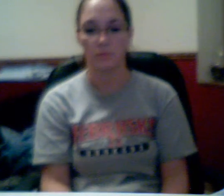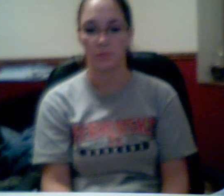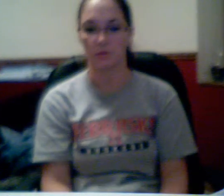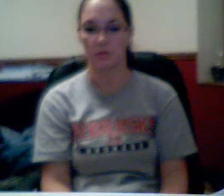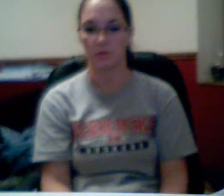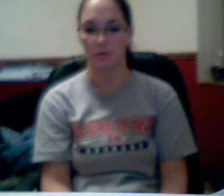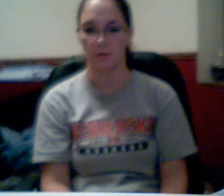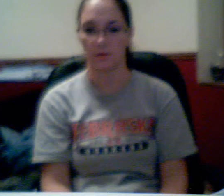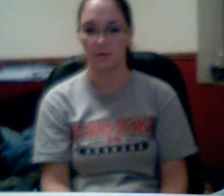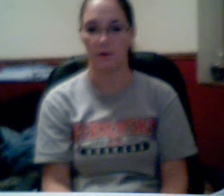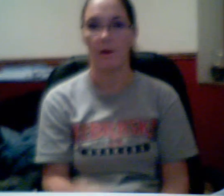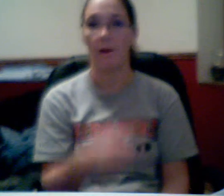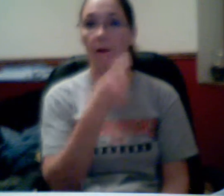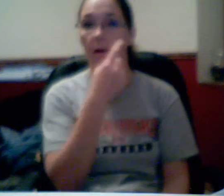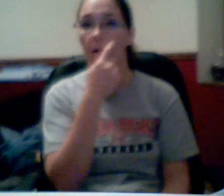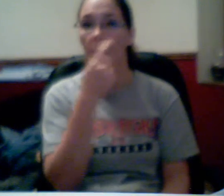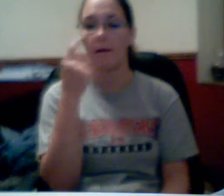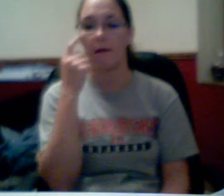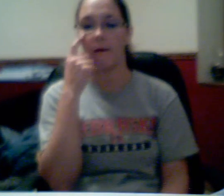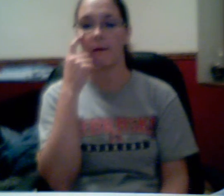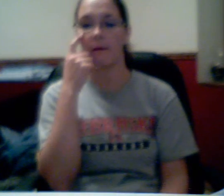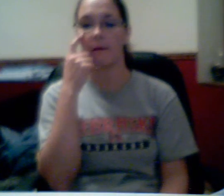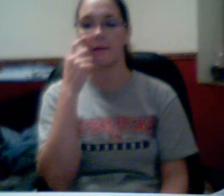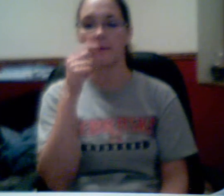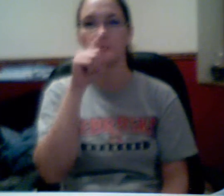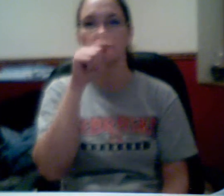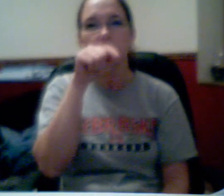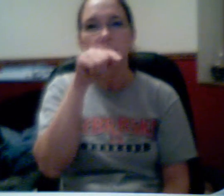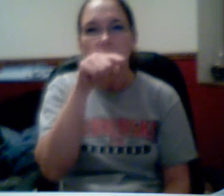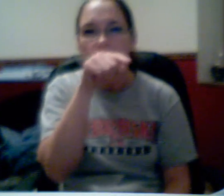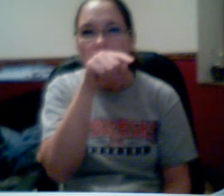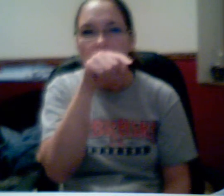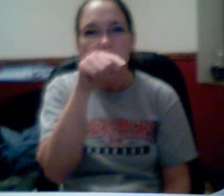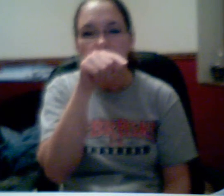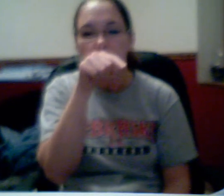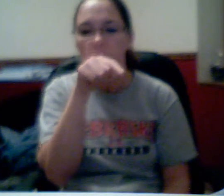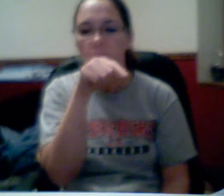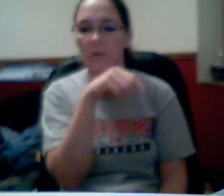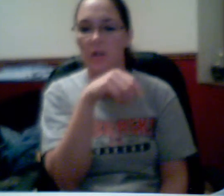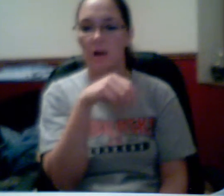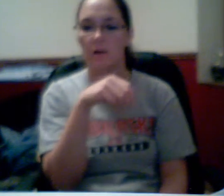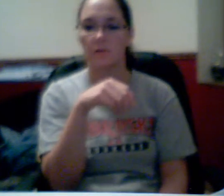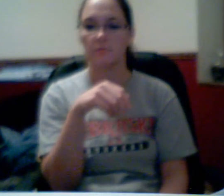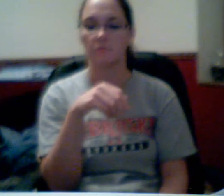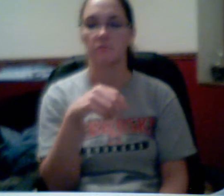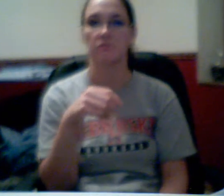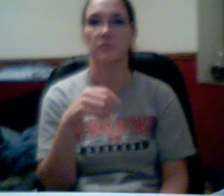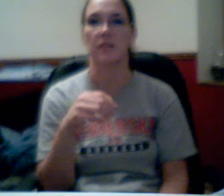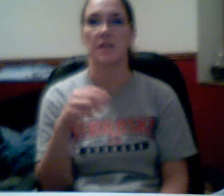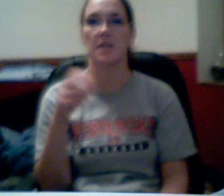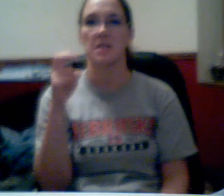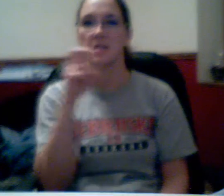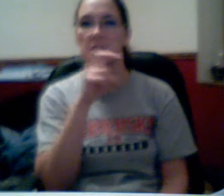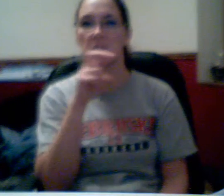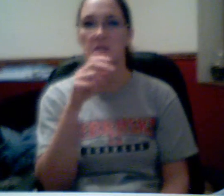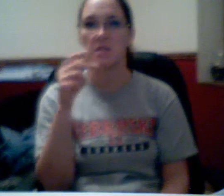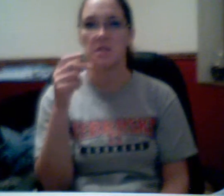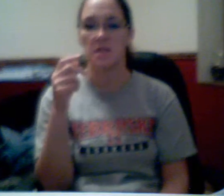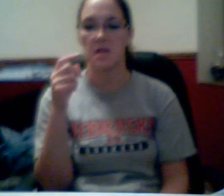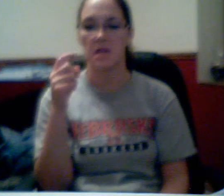end and letting the wind blow through it. "You're not very big nor strong, little half-pint." "I'm going on 14,